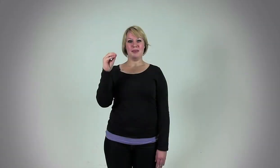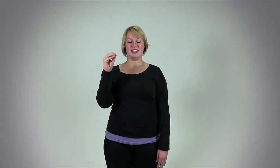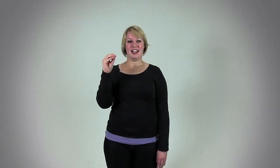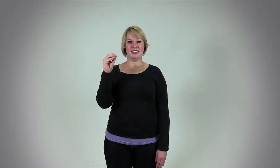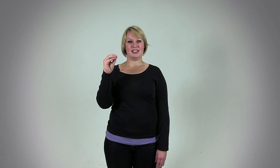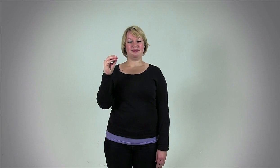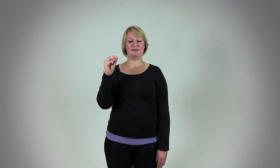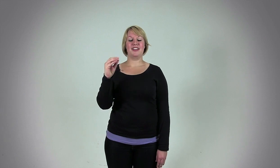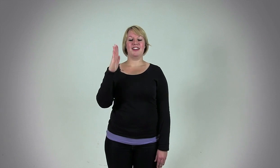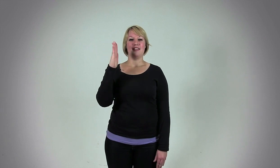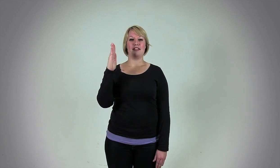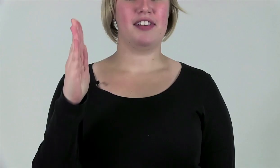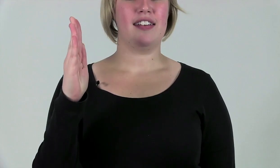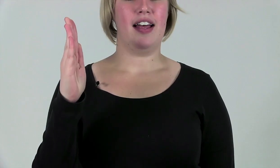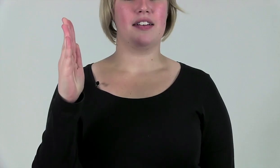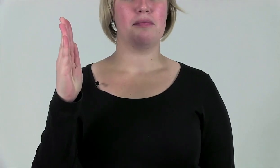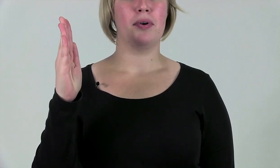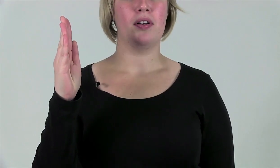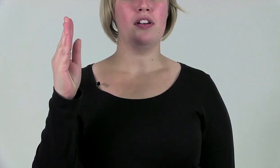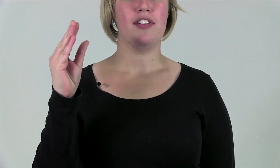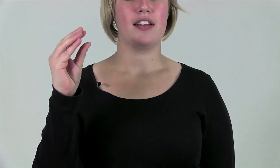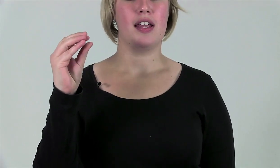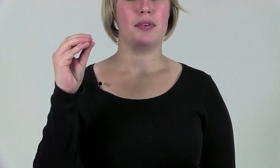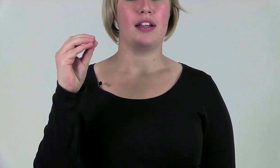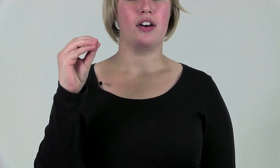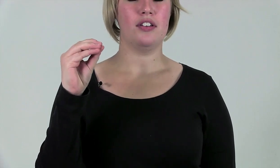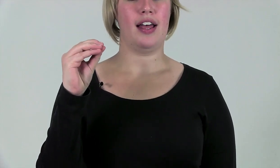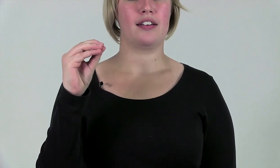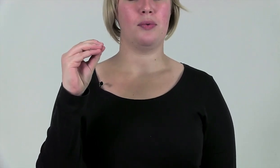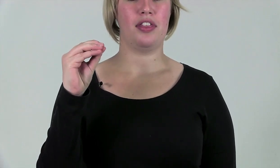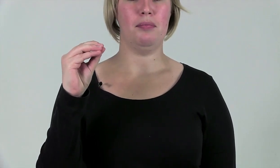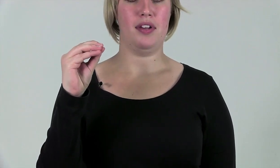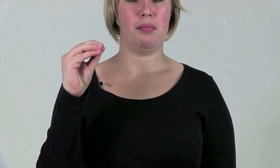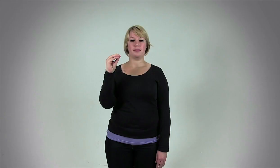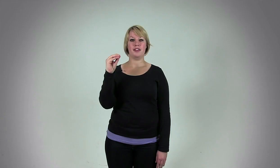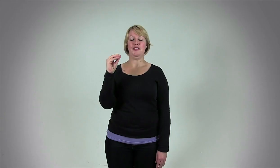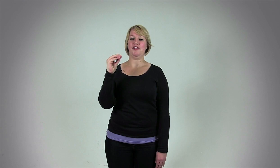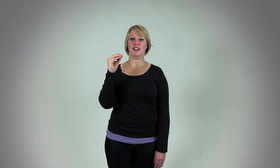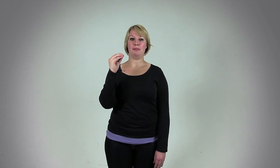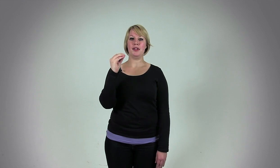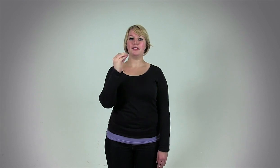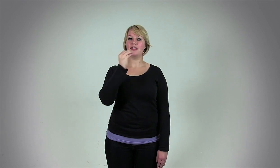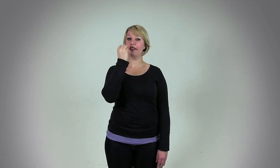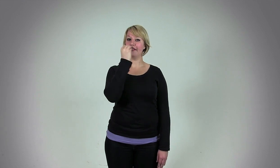Bunched hand. From a flat hand, pull all fingertips in contact with thumb tip. For example,